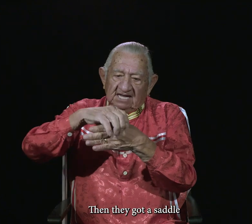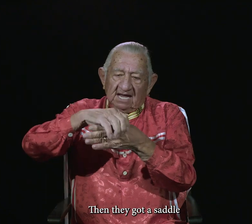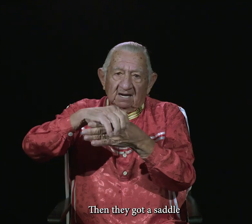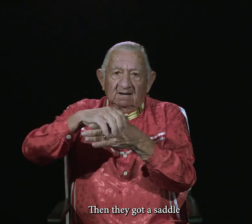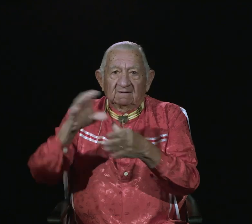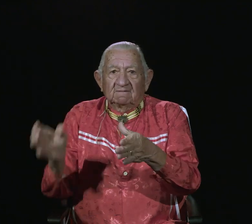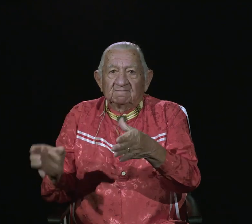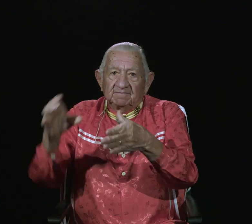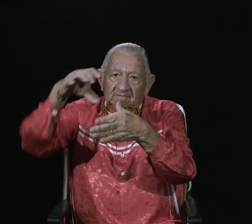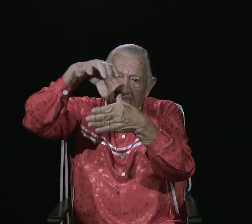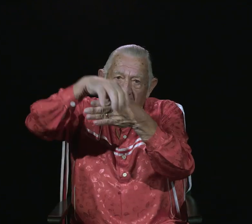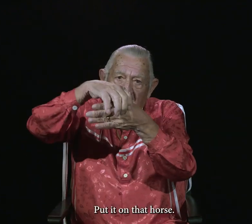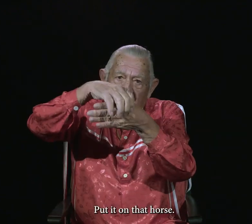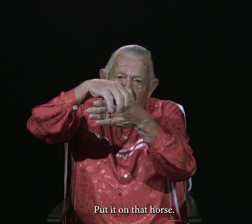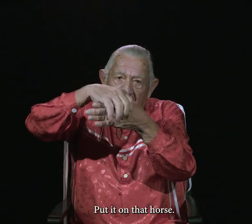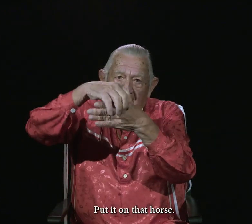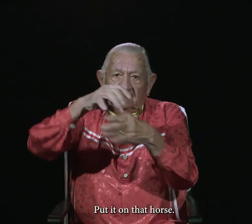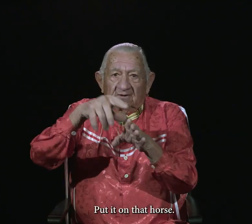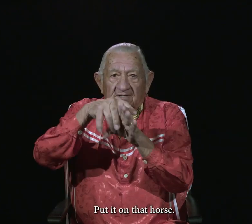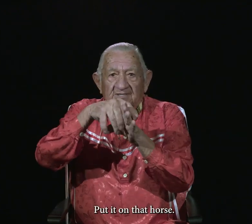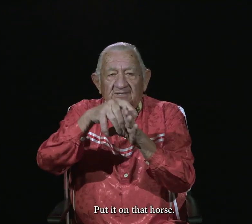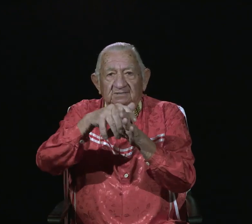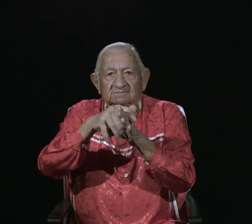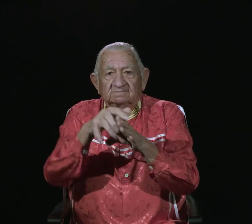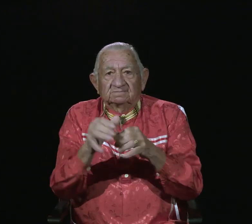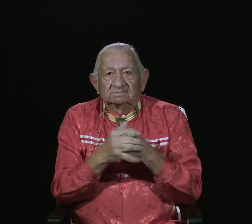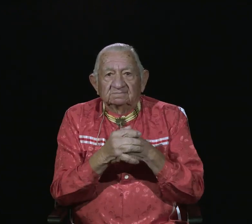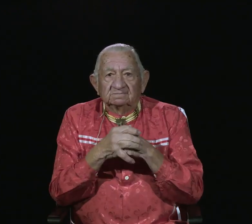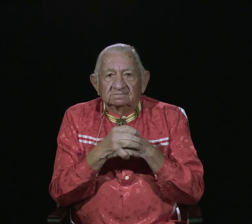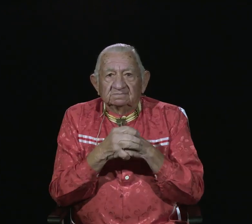saddle, put it on that horse.